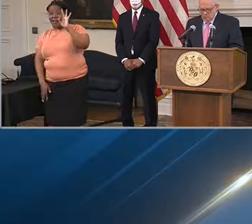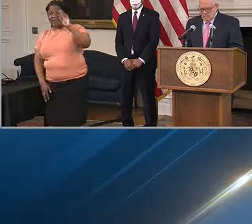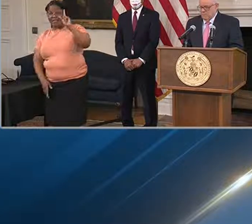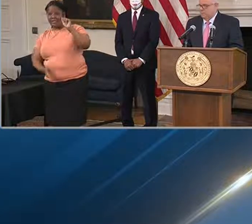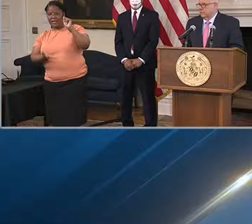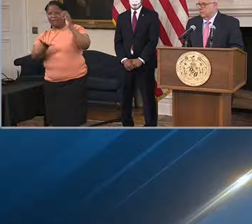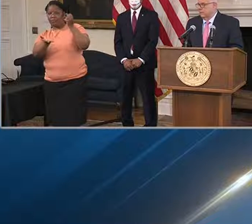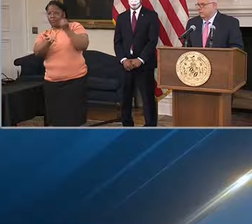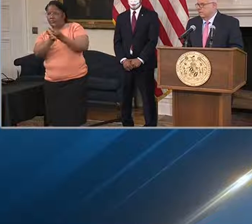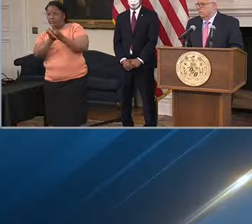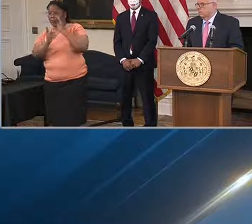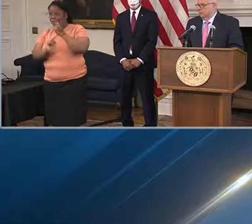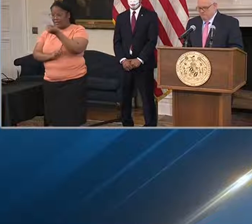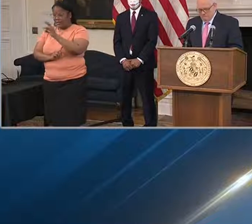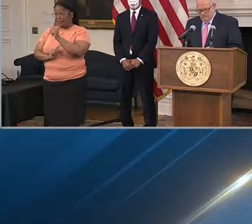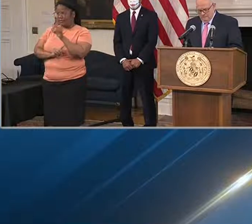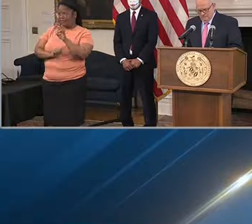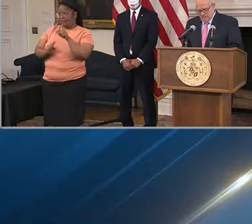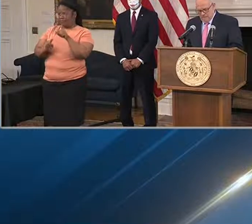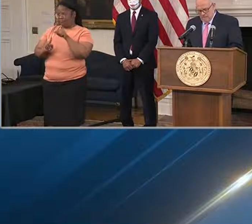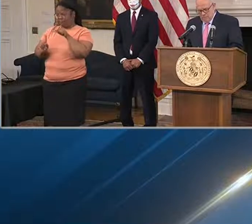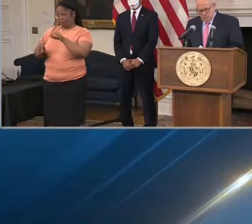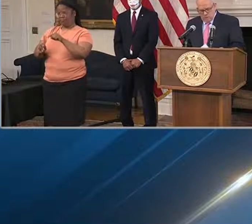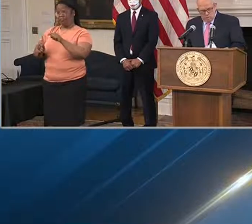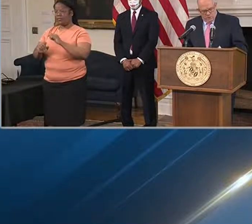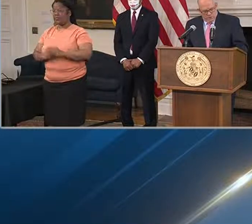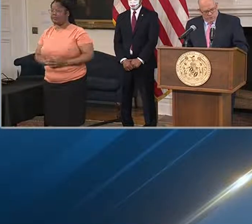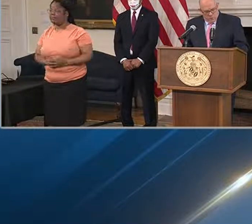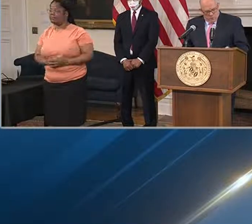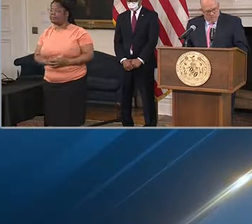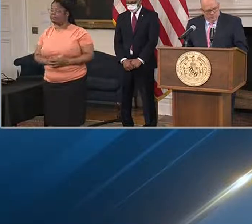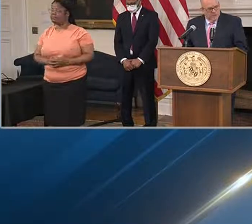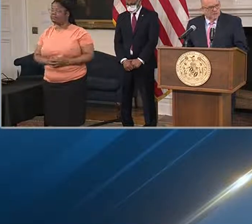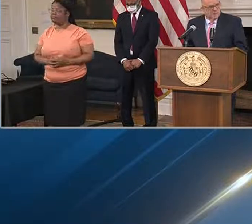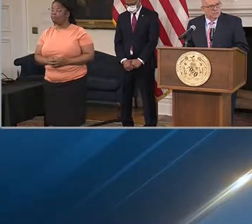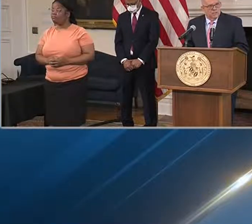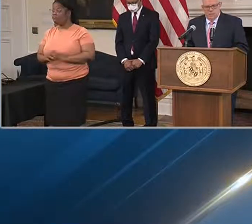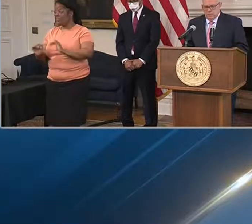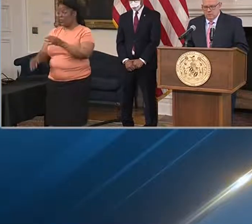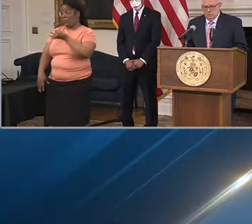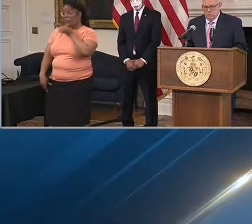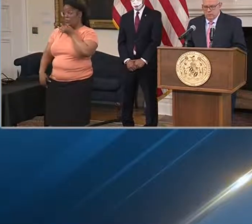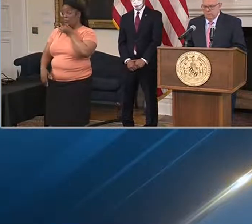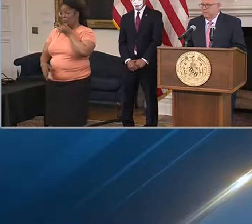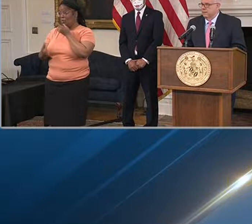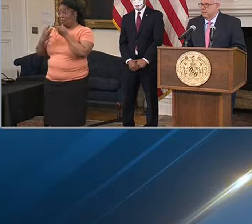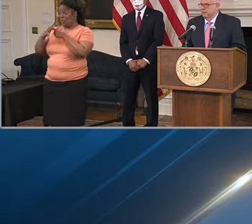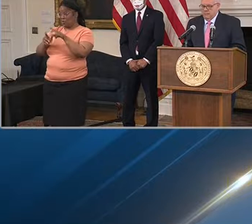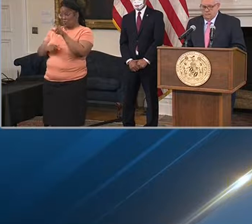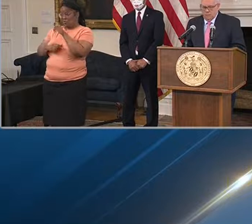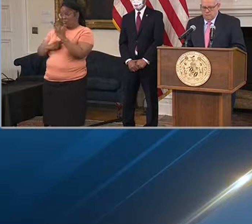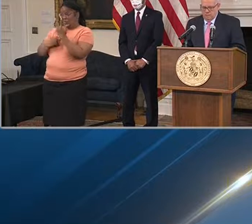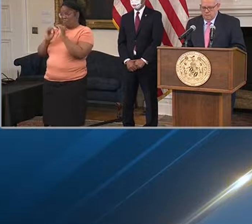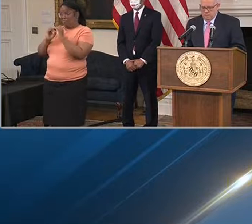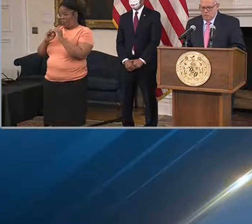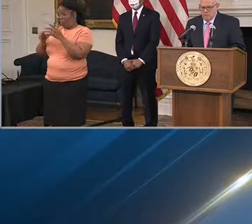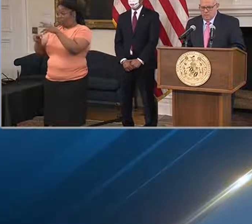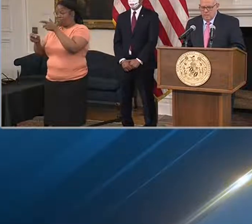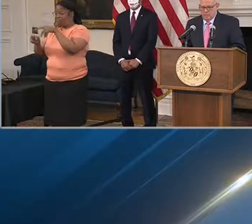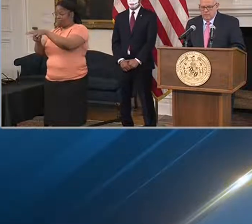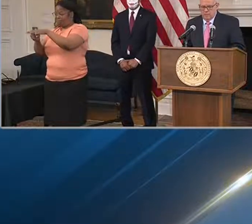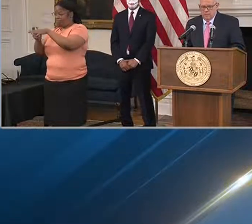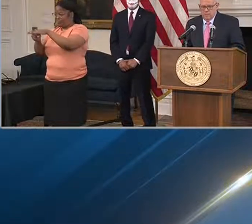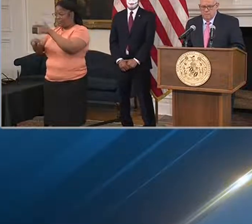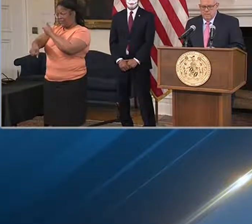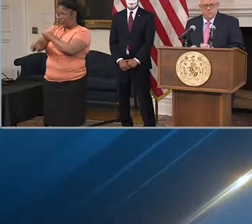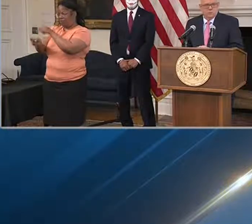FDA for ages 16 and older. We will open 3 more mass vaccination sites this week, including the